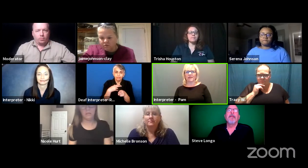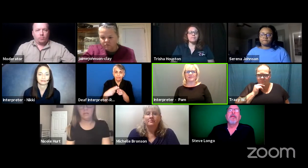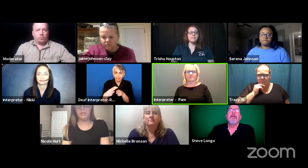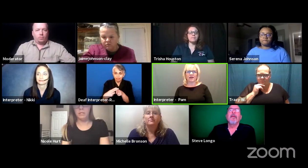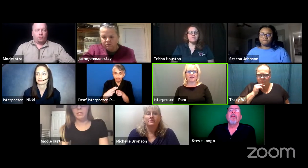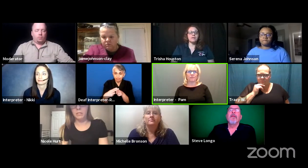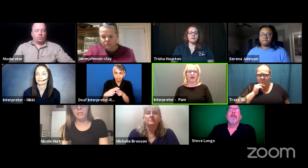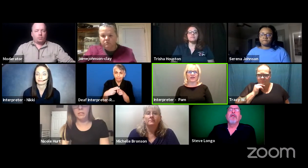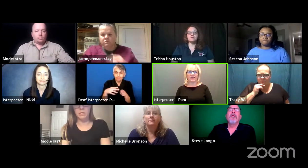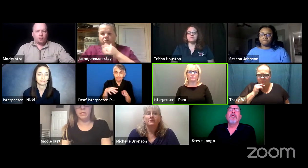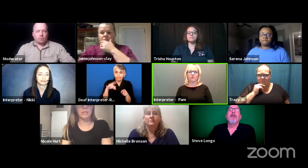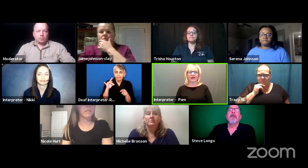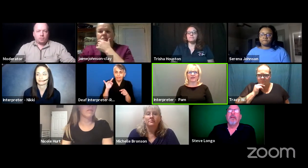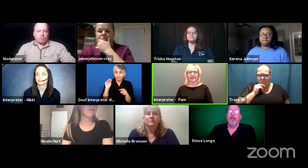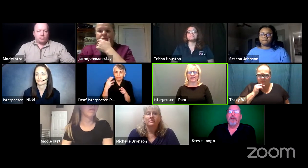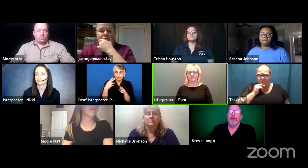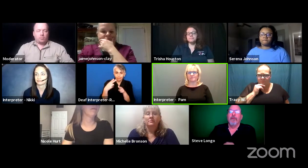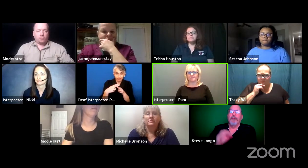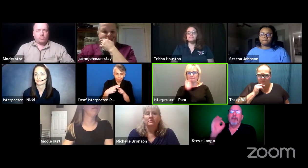Yes, find my name directly.